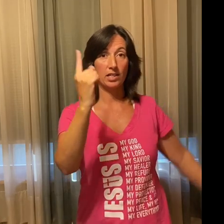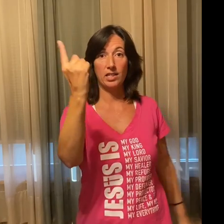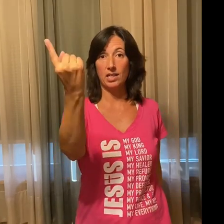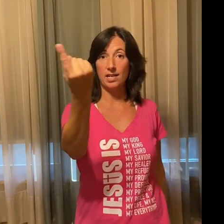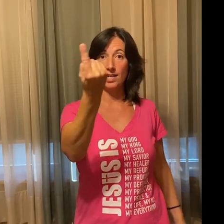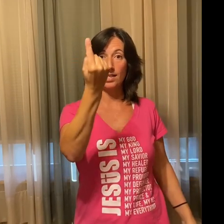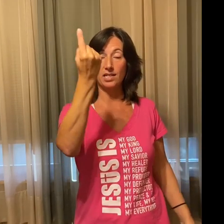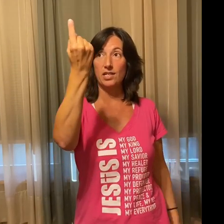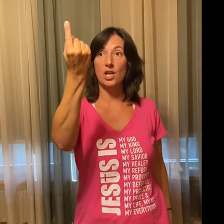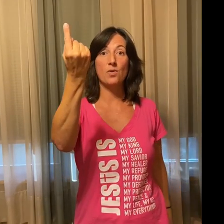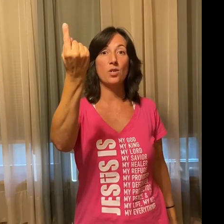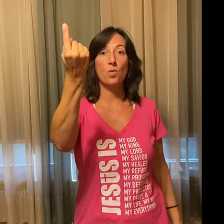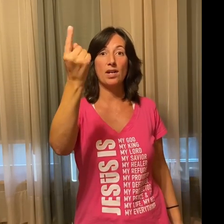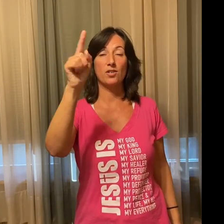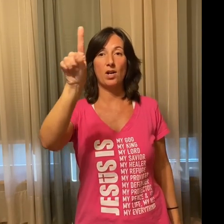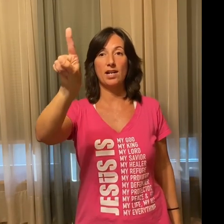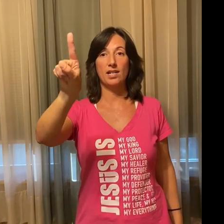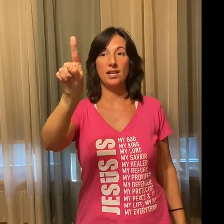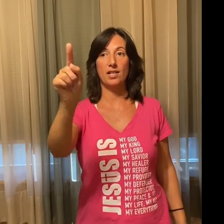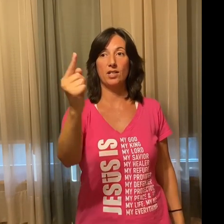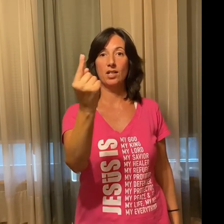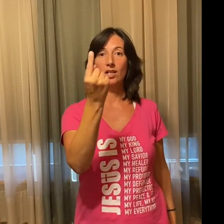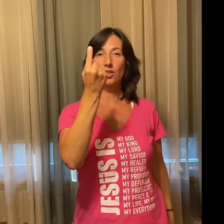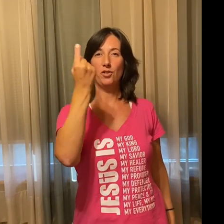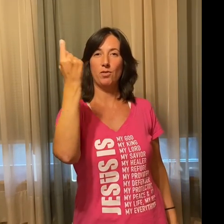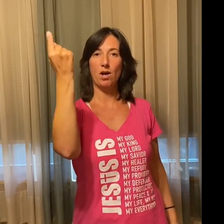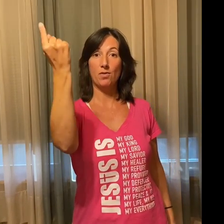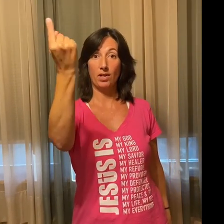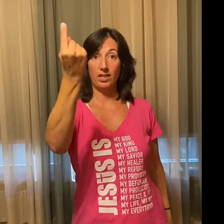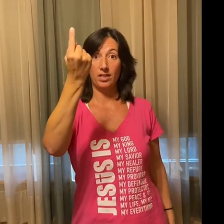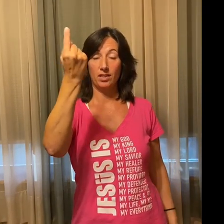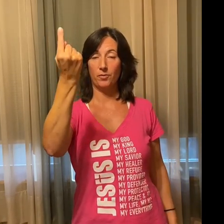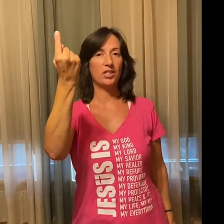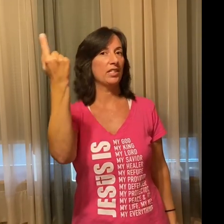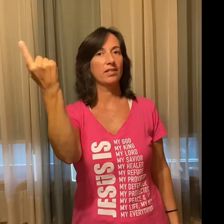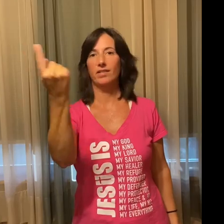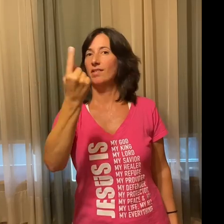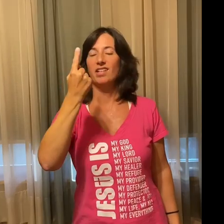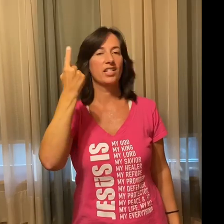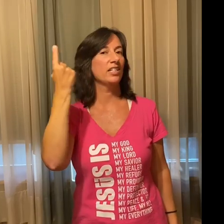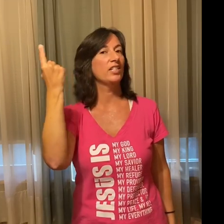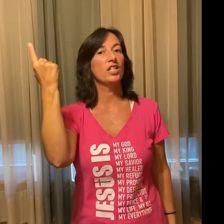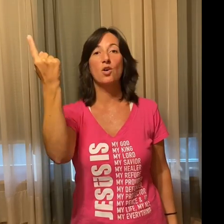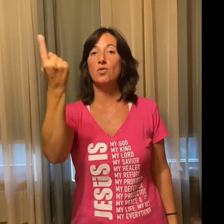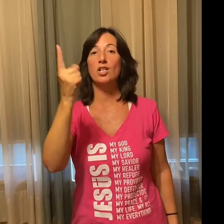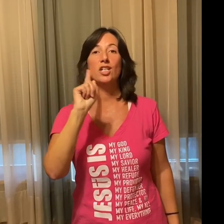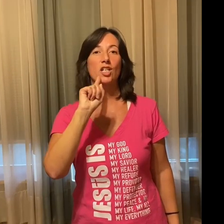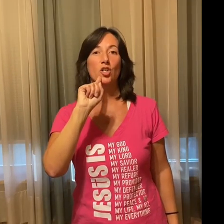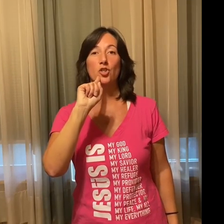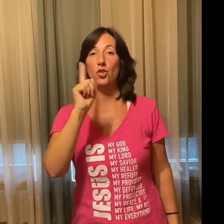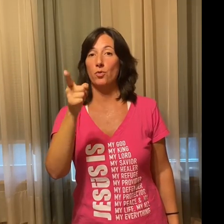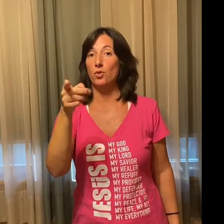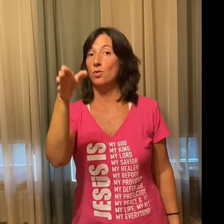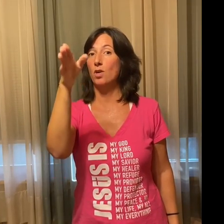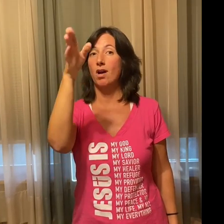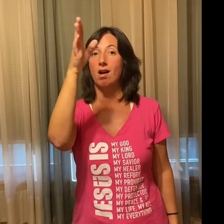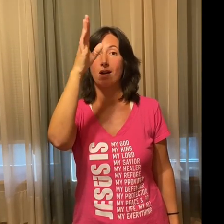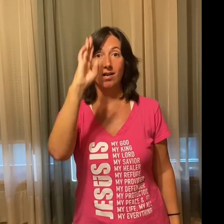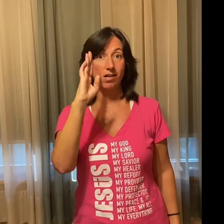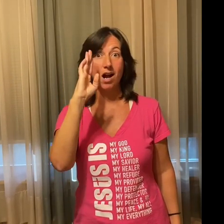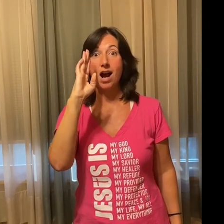away and then he's the only one. So I do only because he's the only